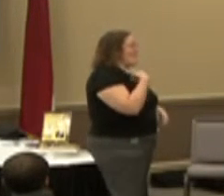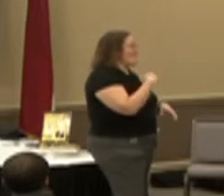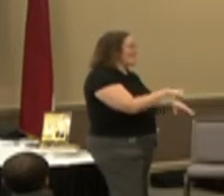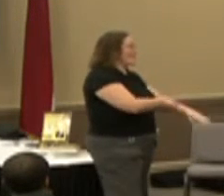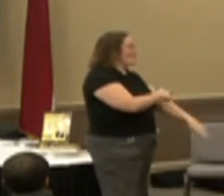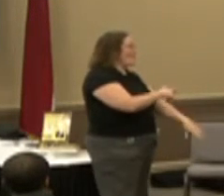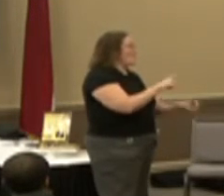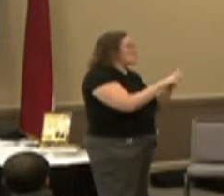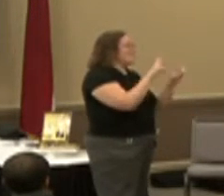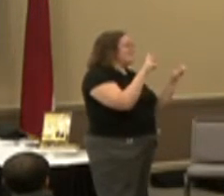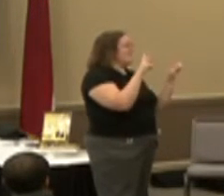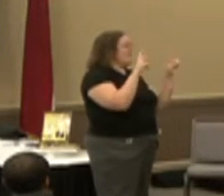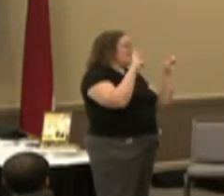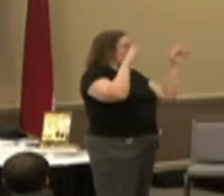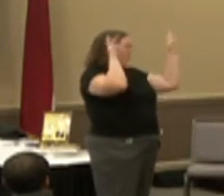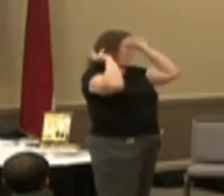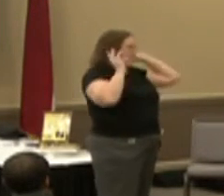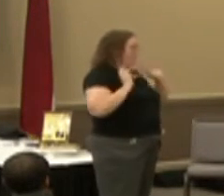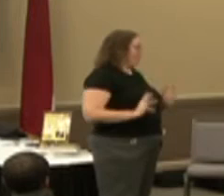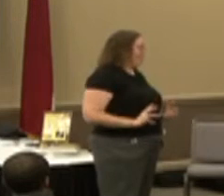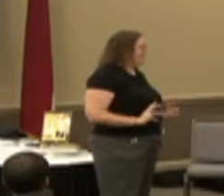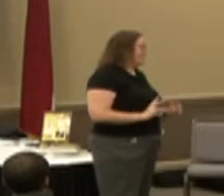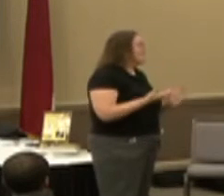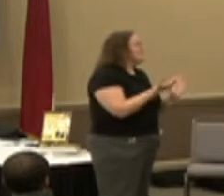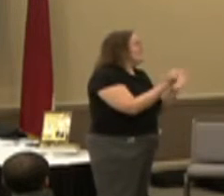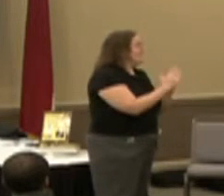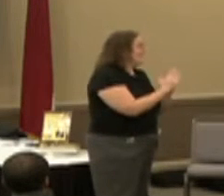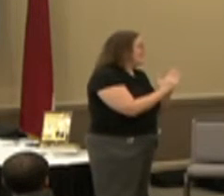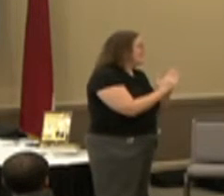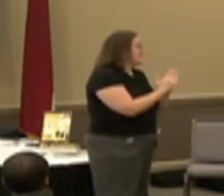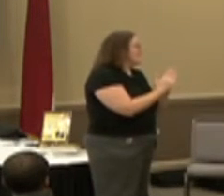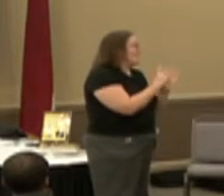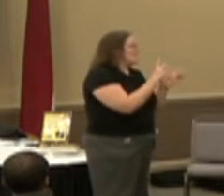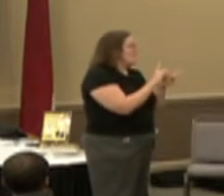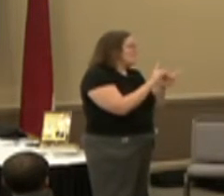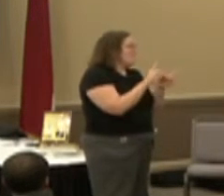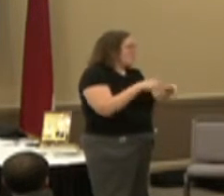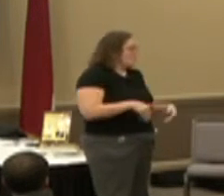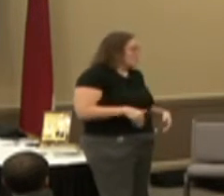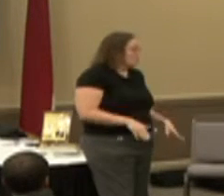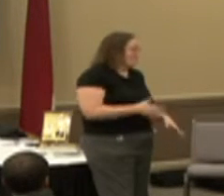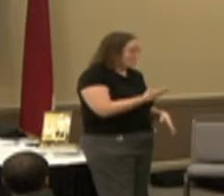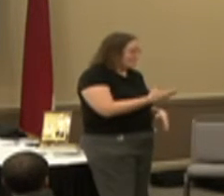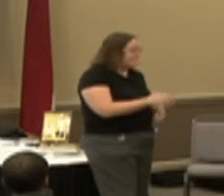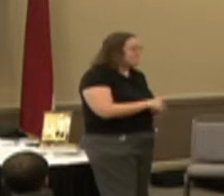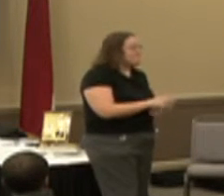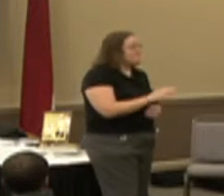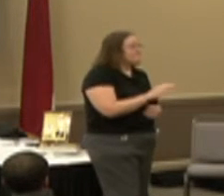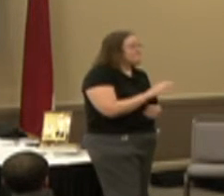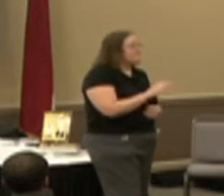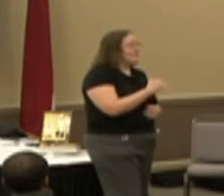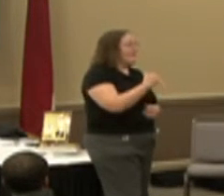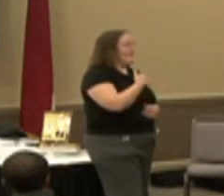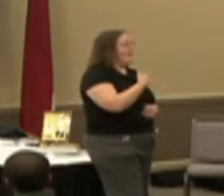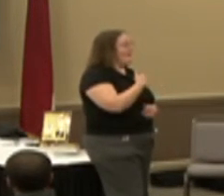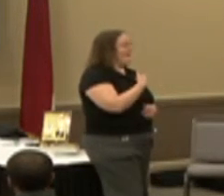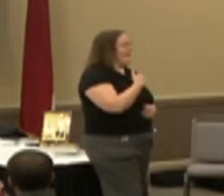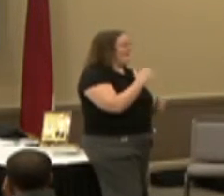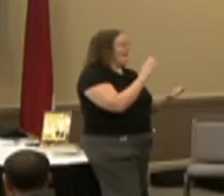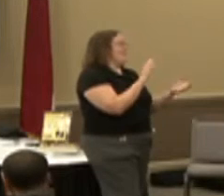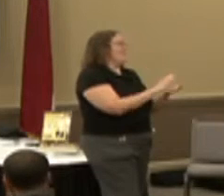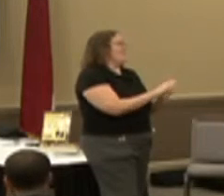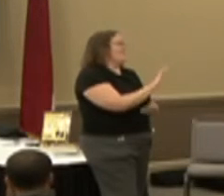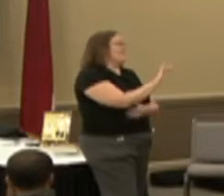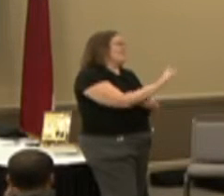length, but it's not out of control. And another point I want to bring up on the skirt issue is I've been married